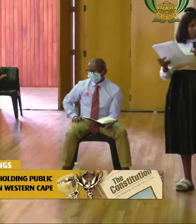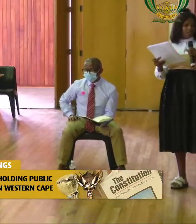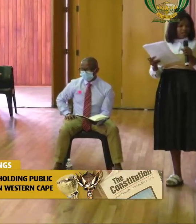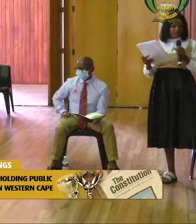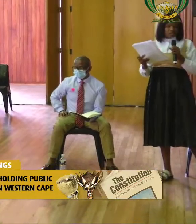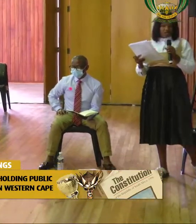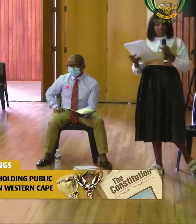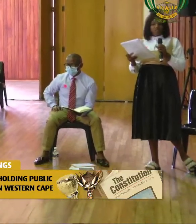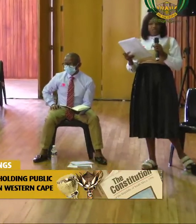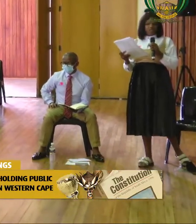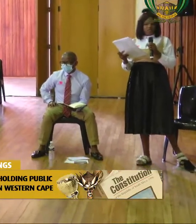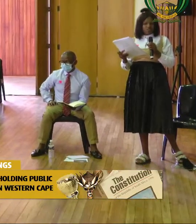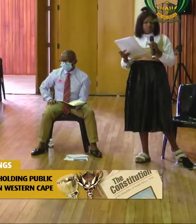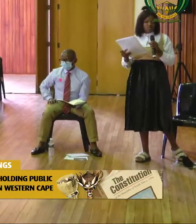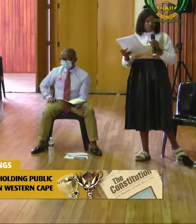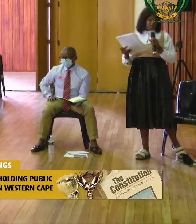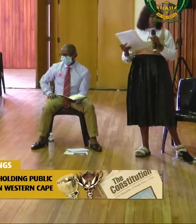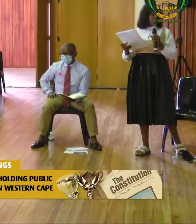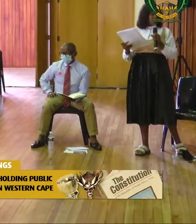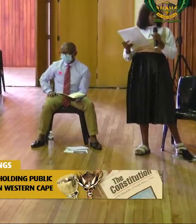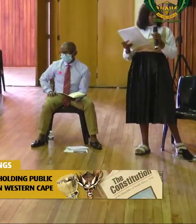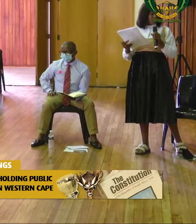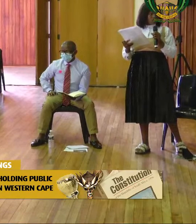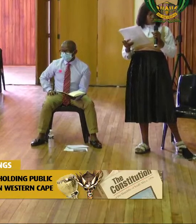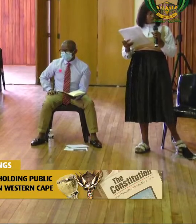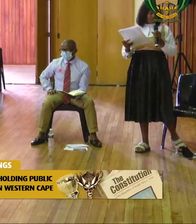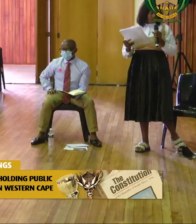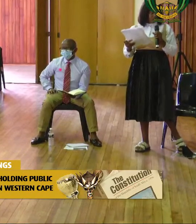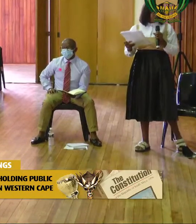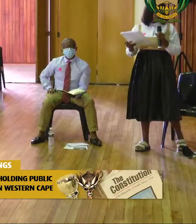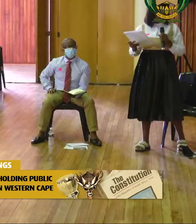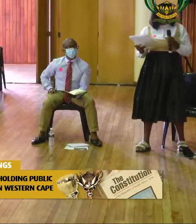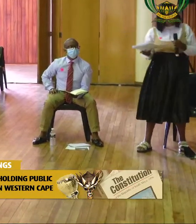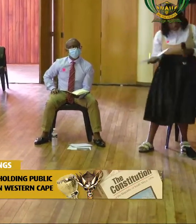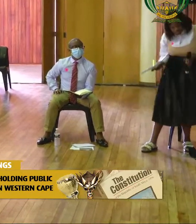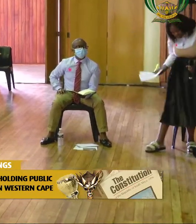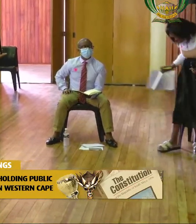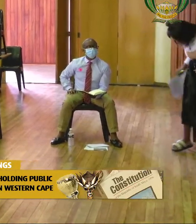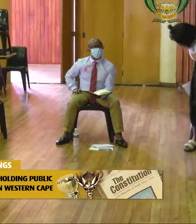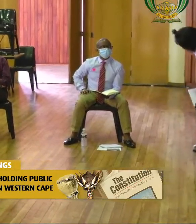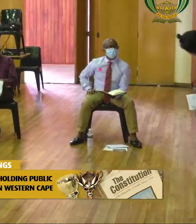not being met, and people's requirements and needs are not being met.